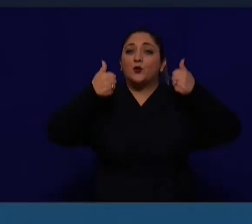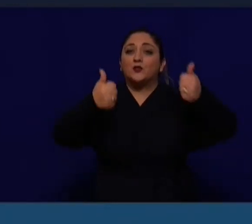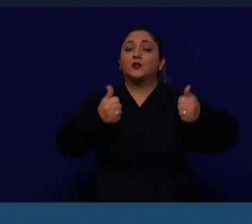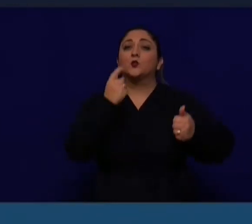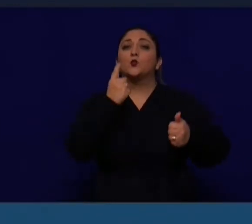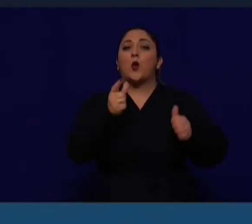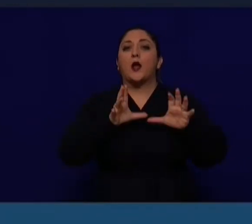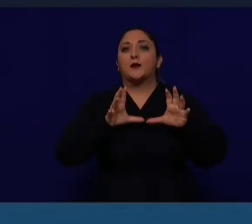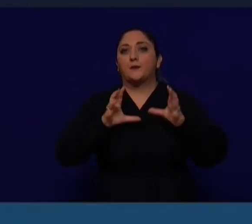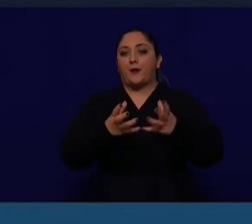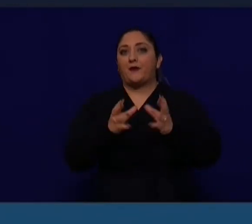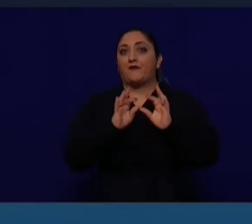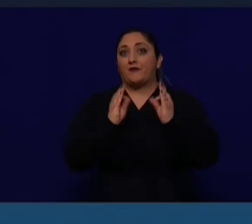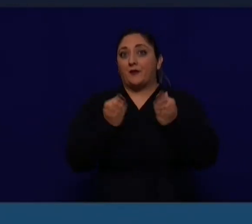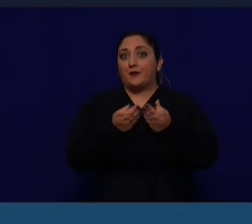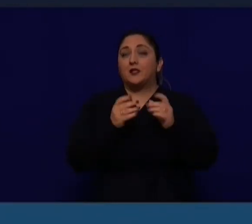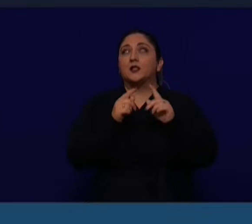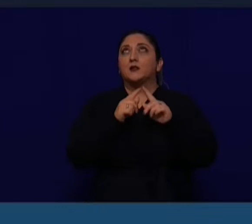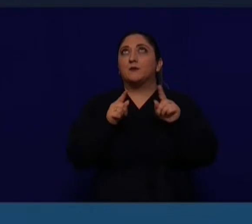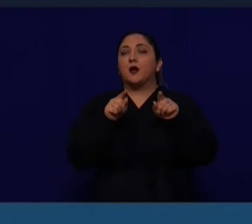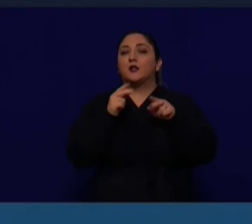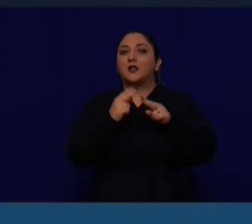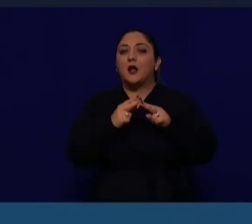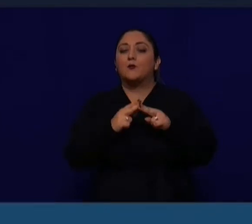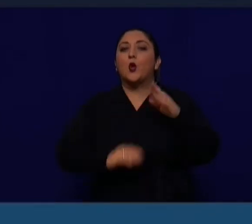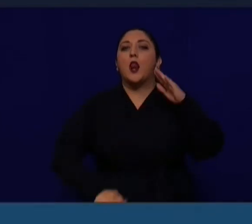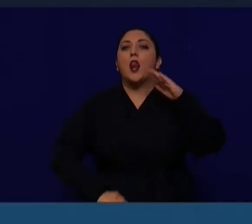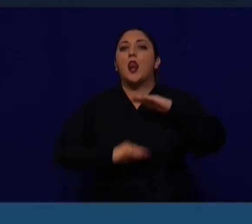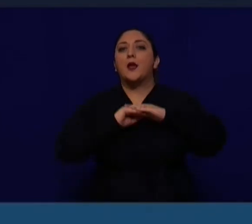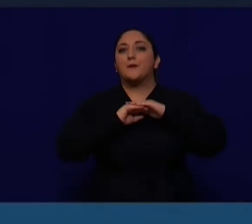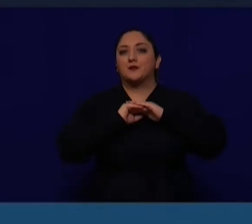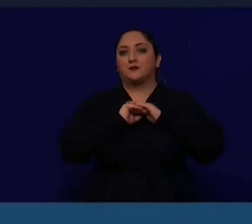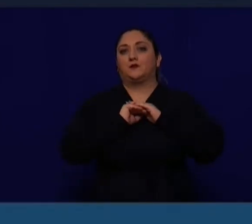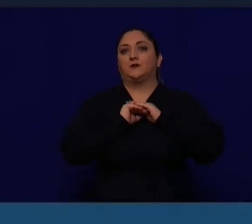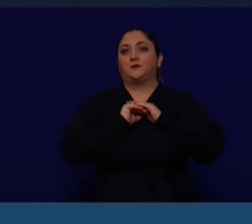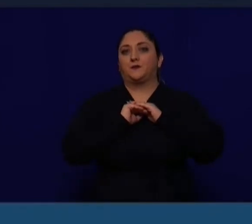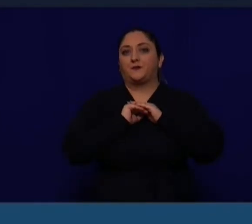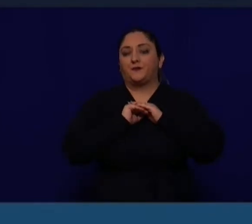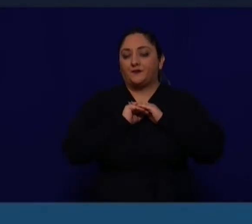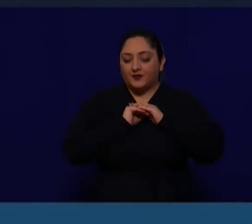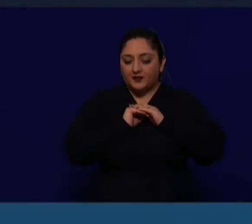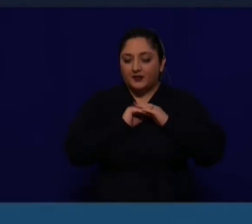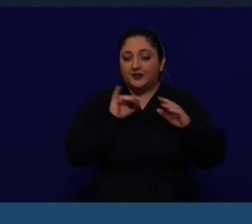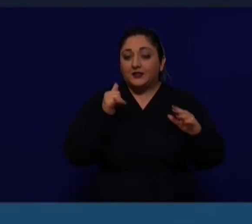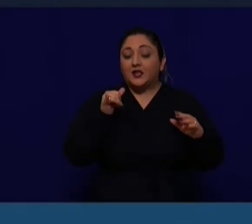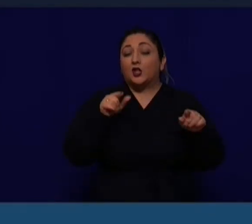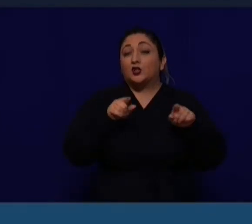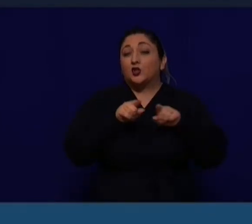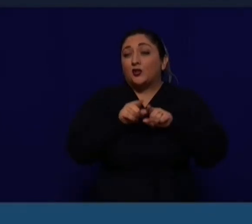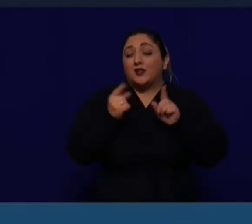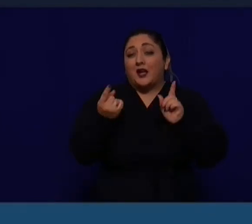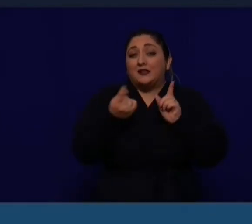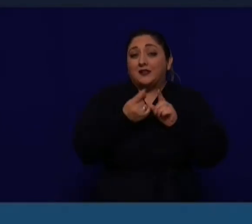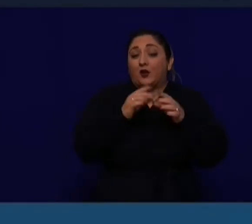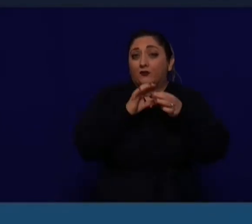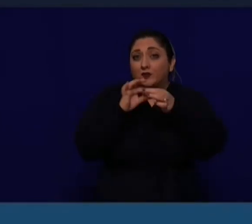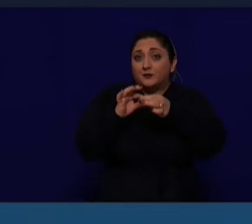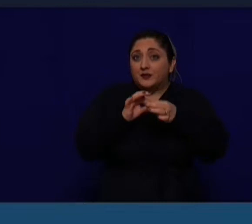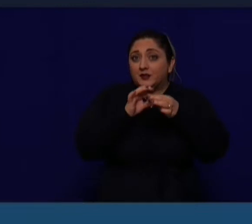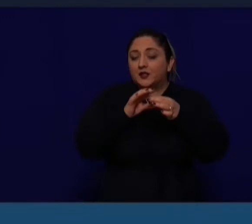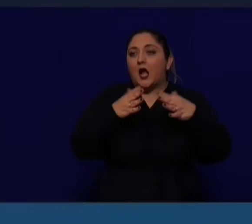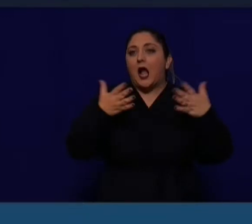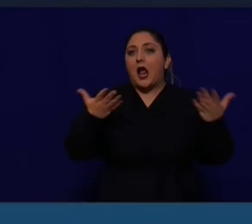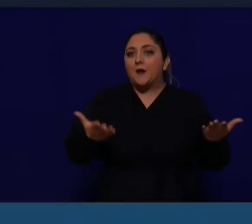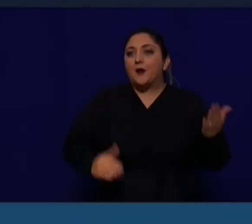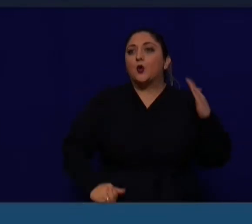però ridna xorta nagħmlu limitu ħalli jekk inti jkollok persuni li huma ħajkunu qegħdin jiltaqgħu flimkien għall-inqas ħajkun hemm